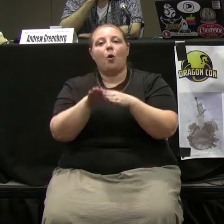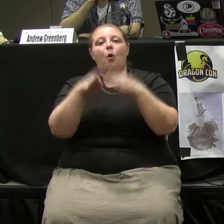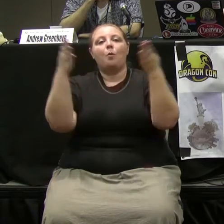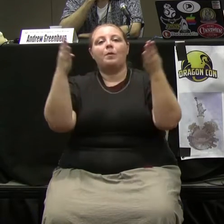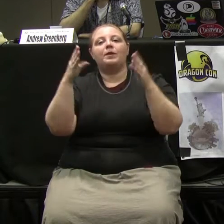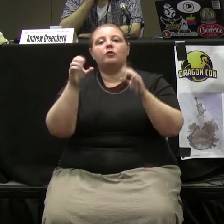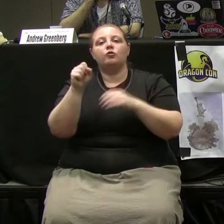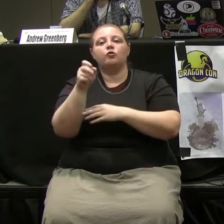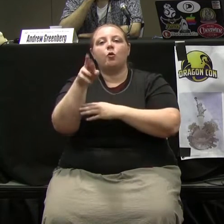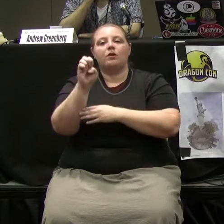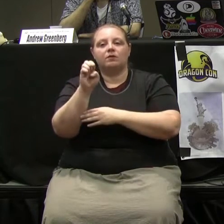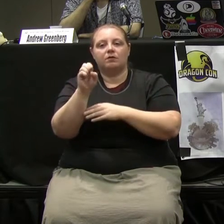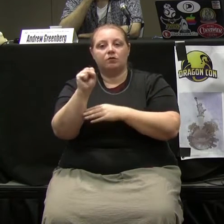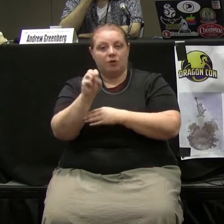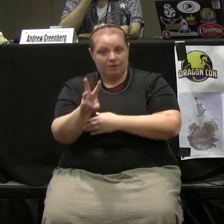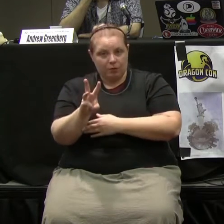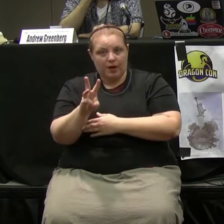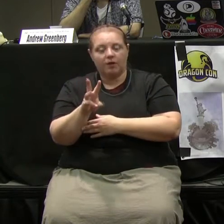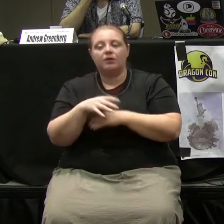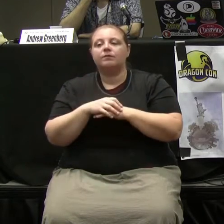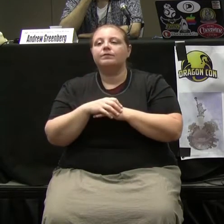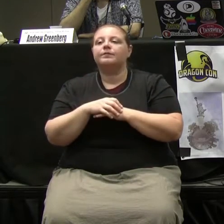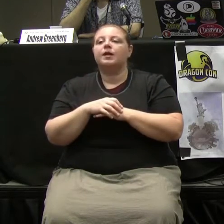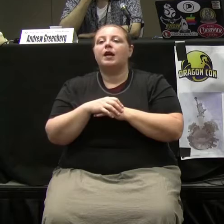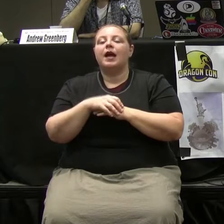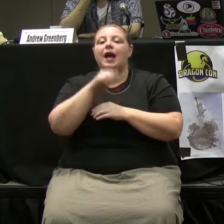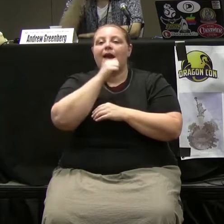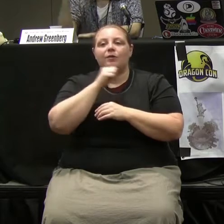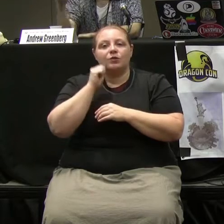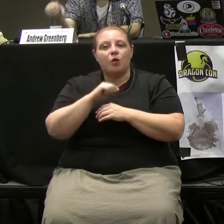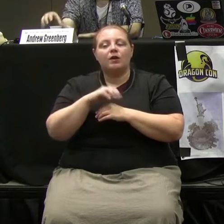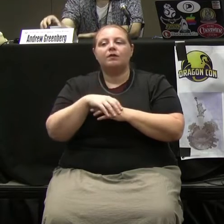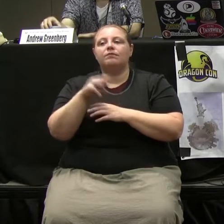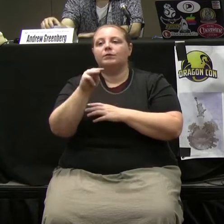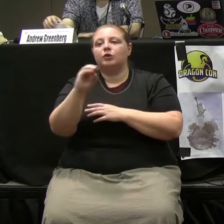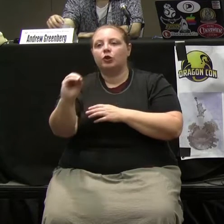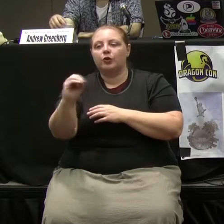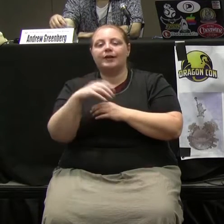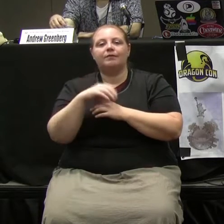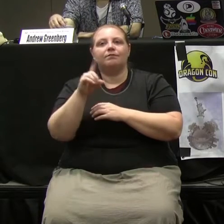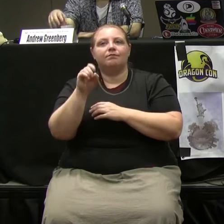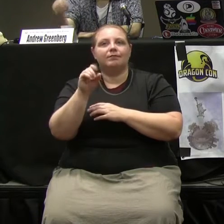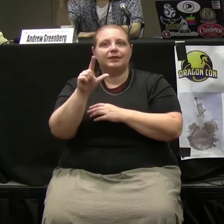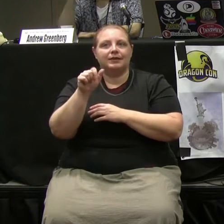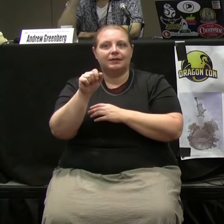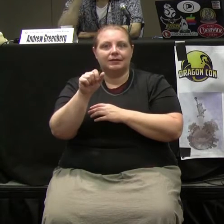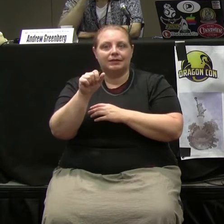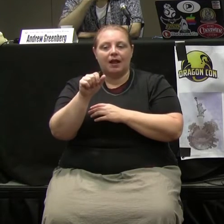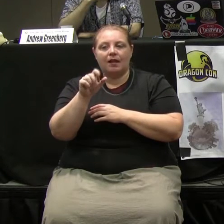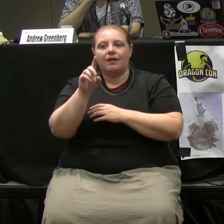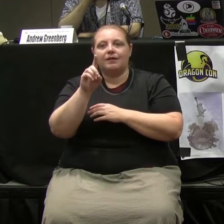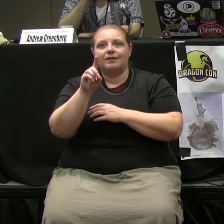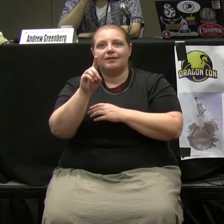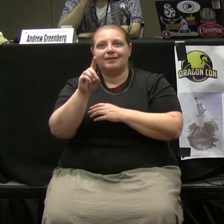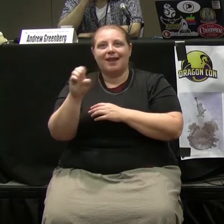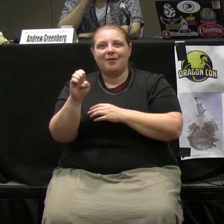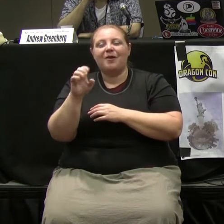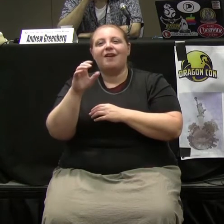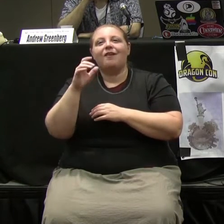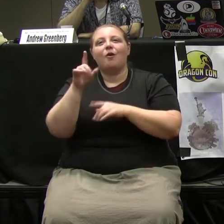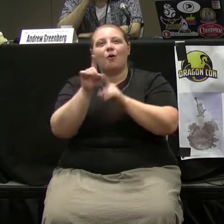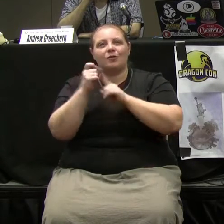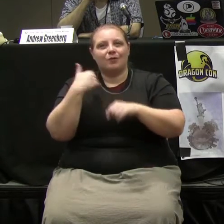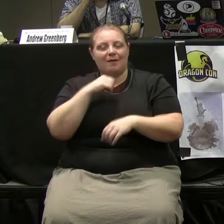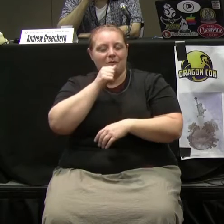software. Arizona, Missouri, Delaware all have special ebook privacy laws on the